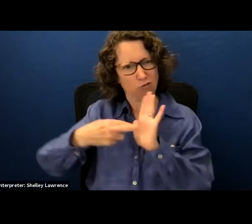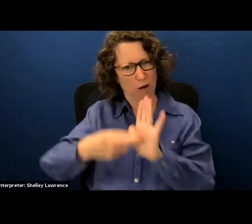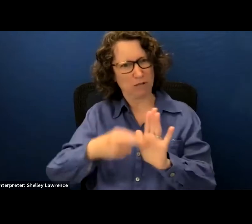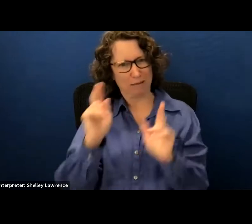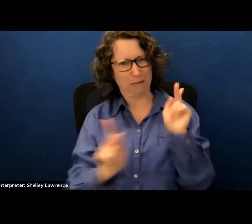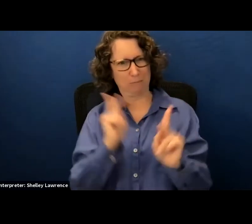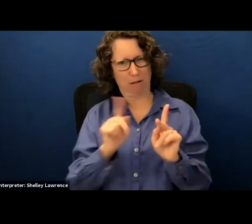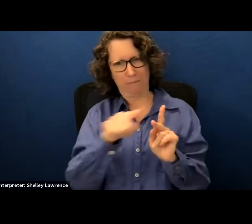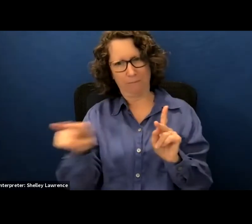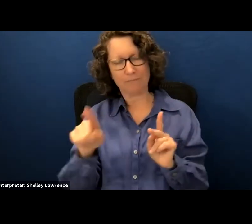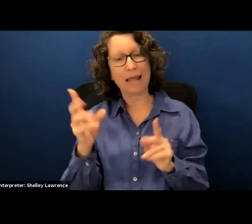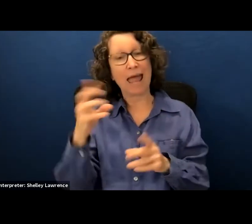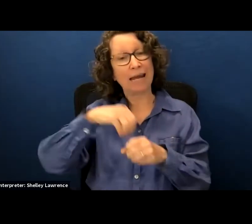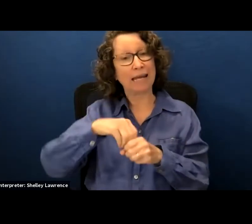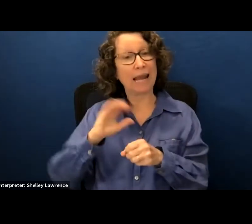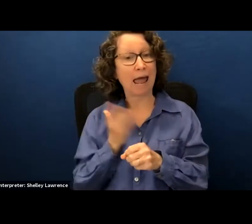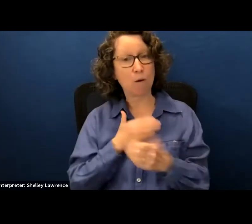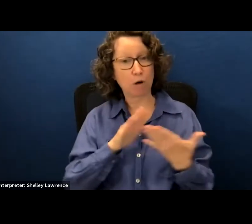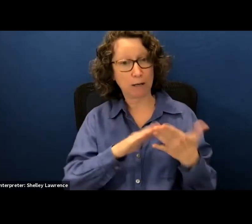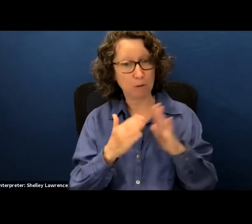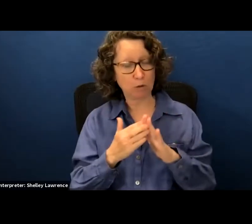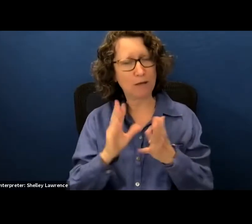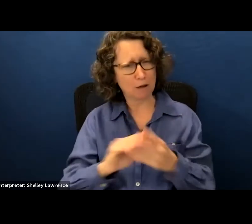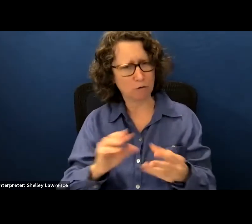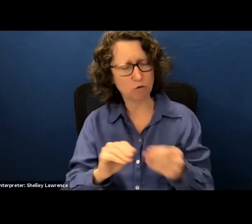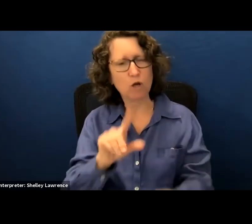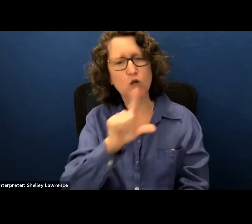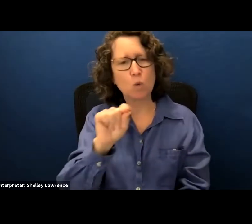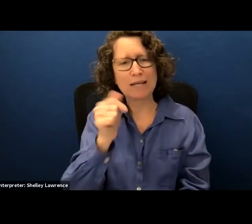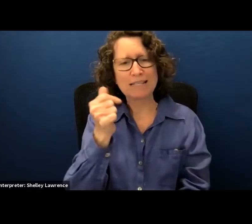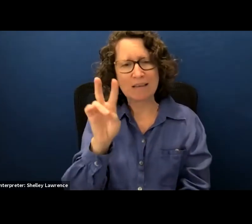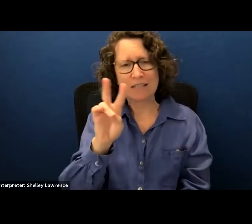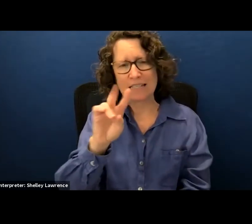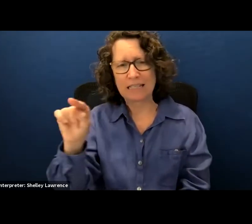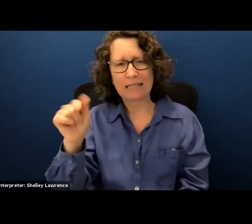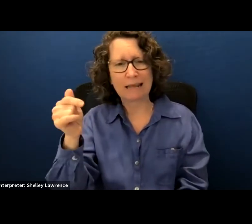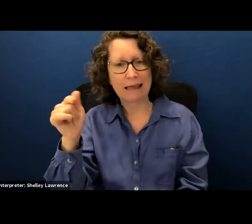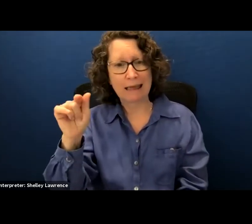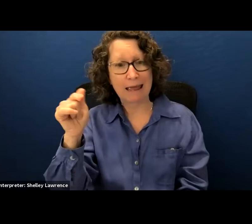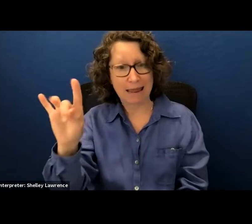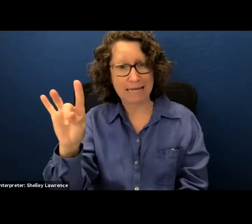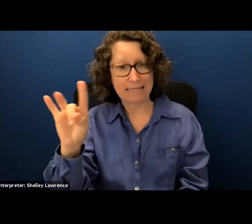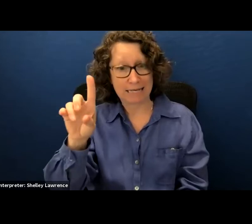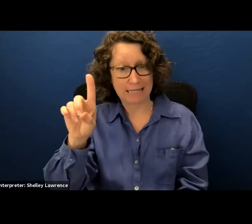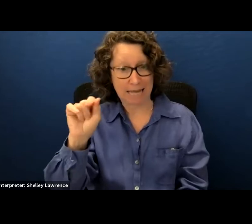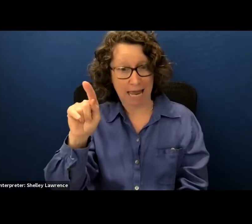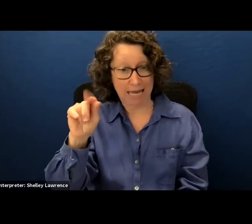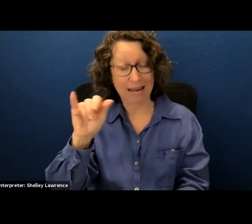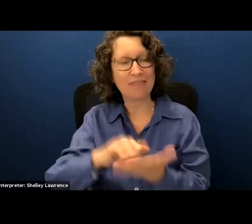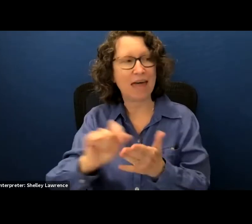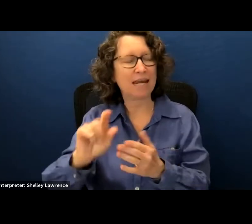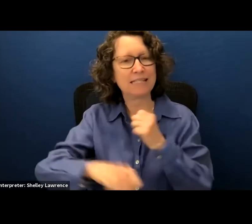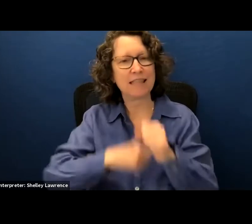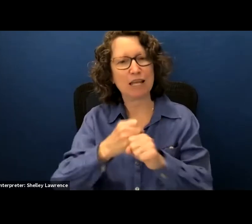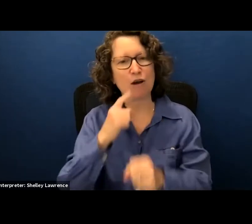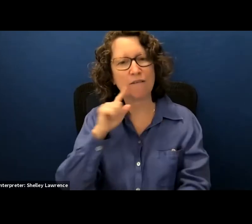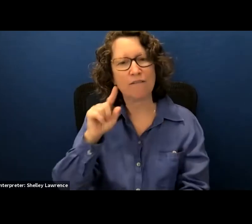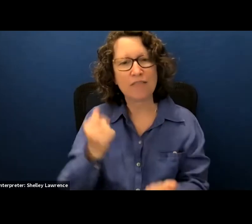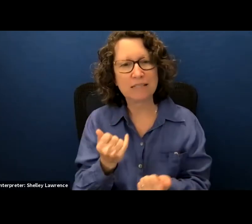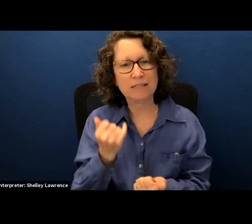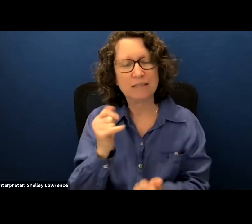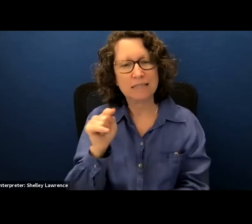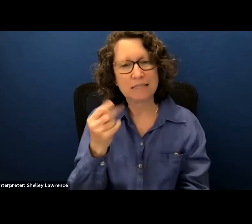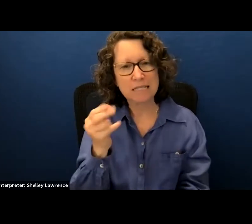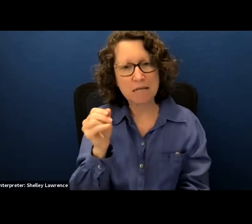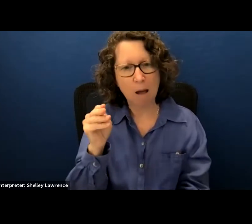there's a story within our community. The 2017-18 data is the year of the Thomas Fire and the debris